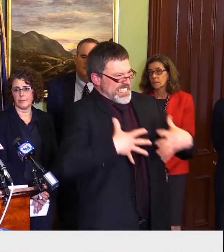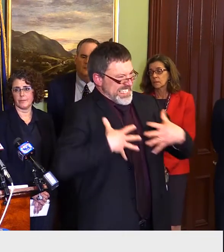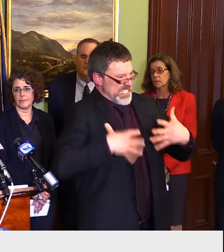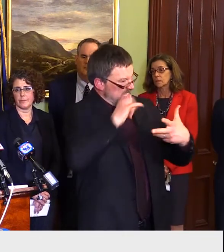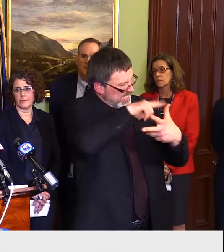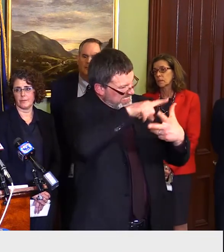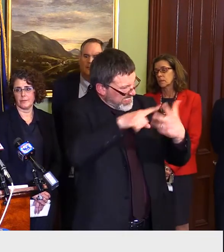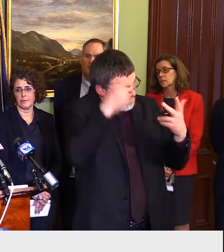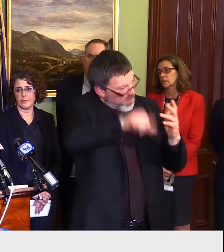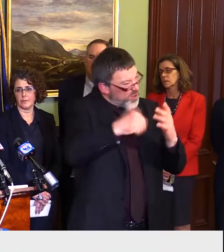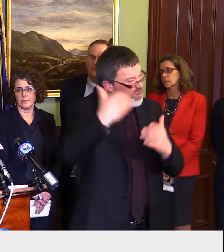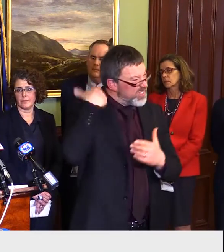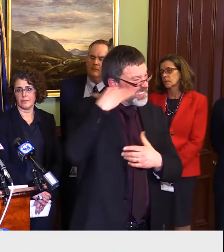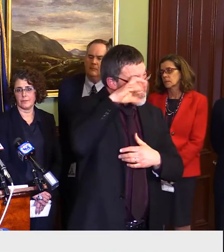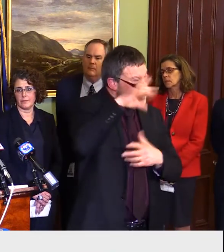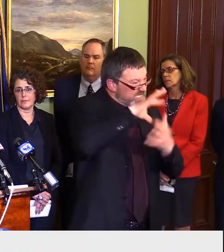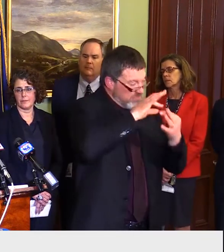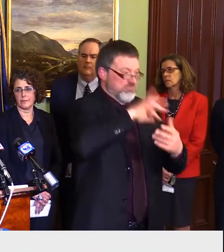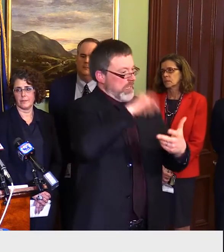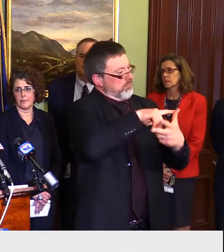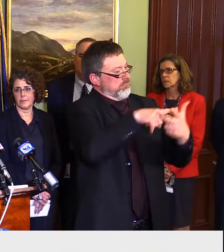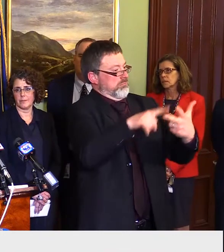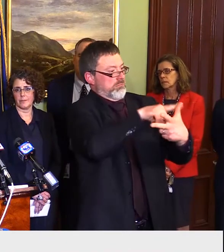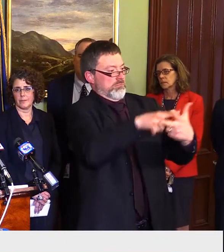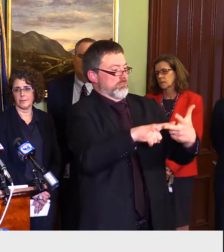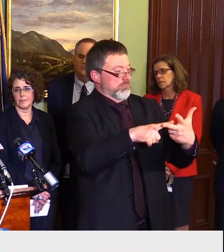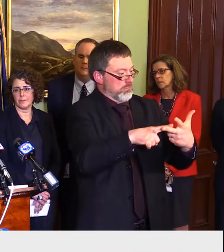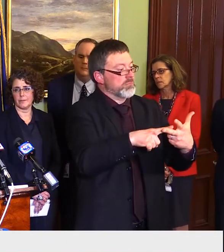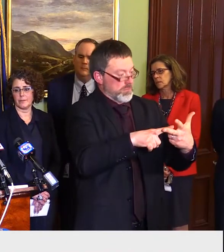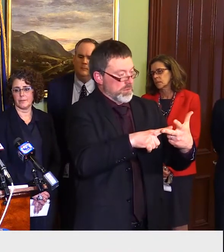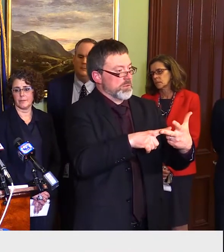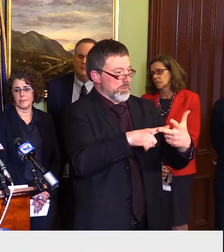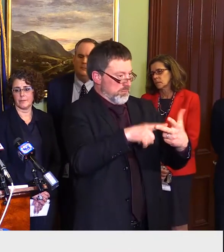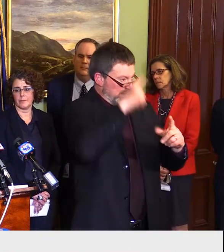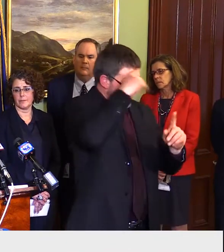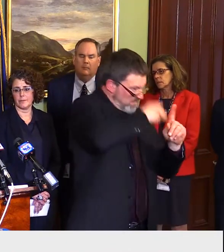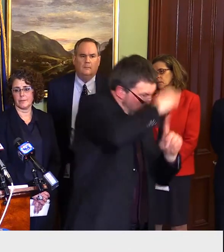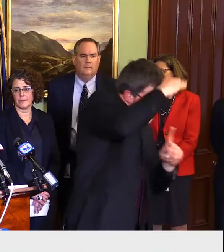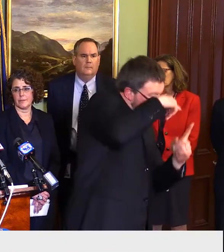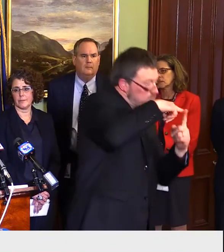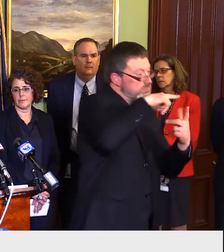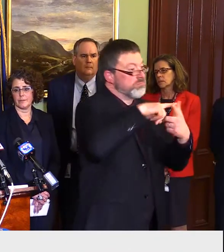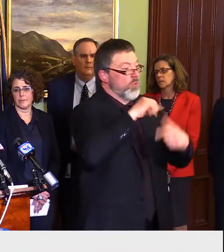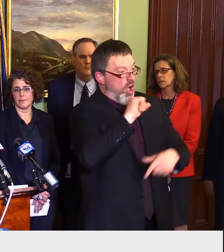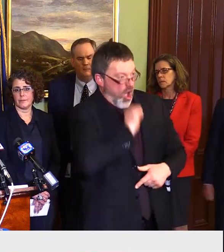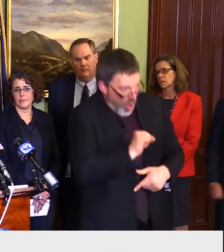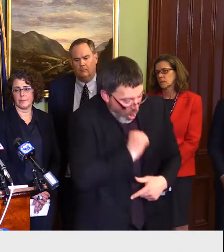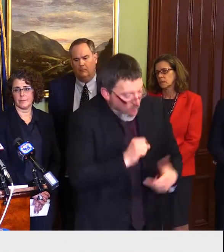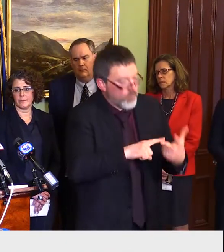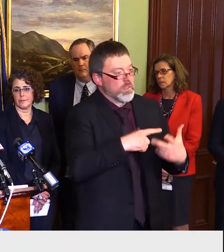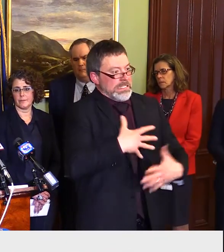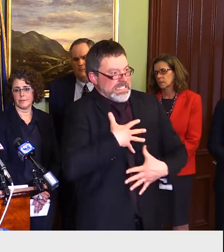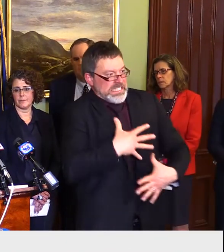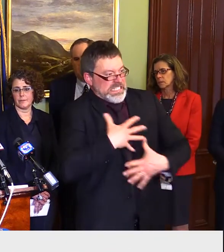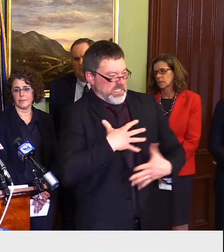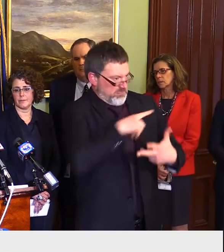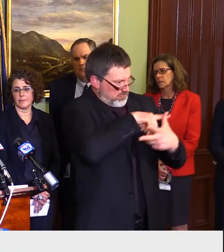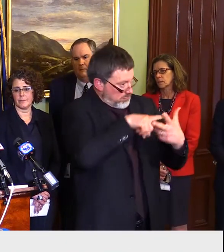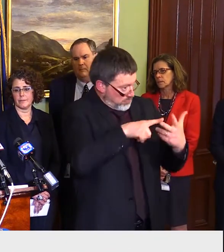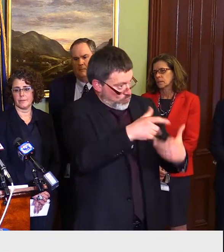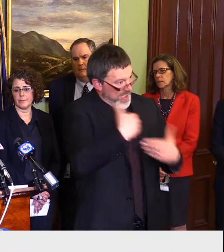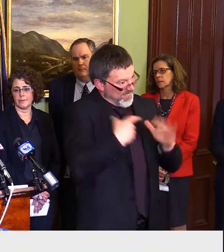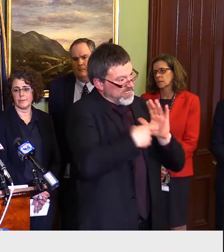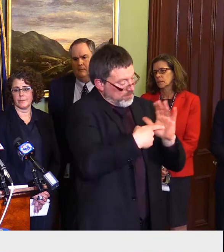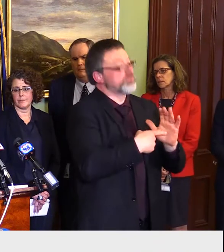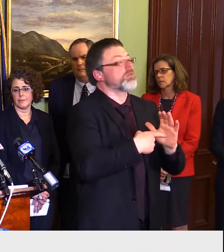country, yeah, rather than you single out the state. No, certainly. Because that's been the biggest criticism of the country at this point in time.